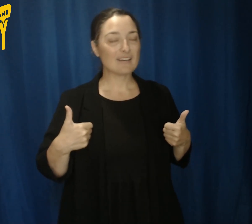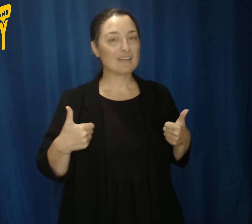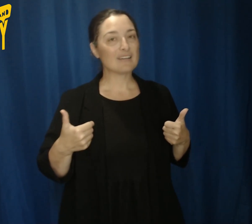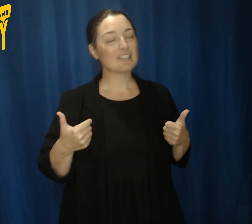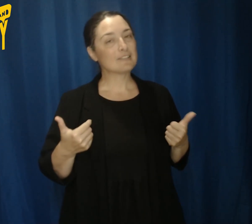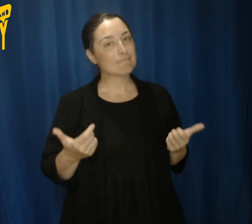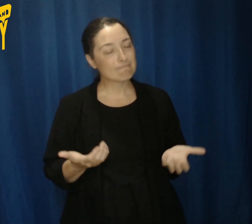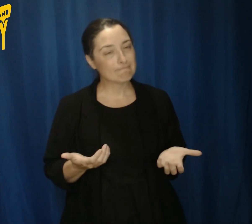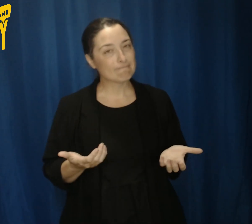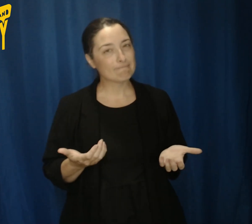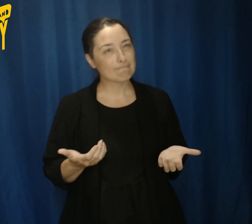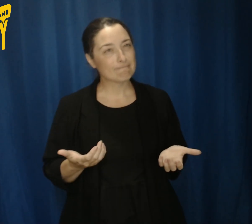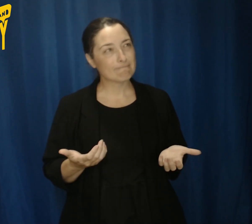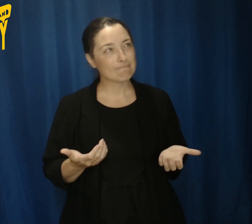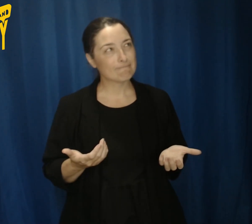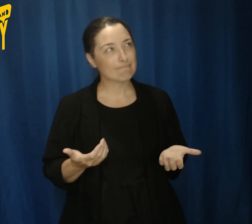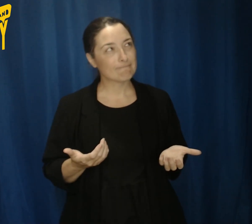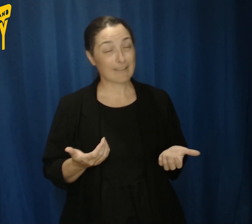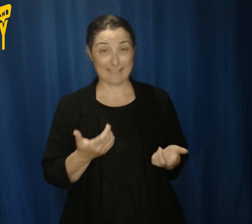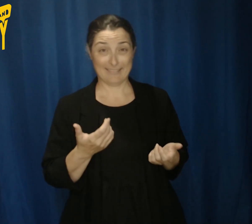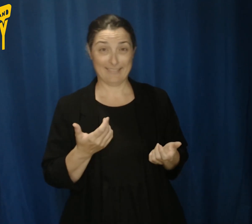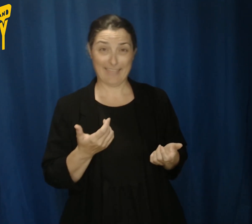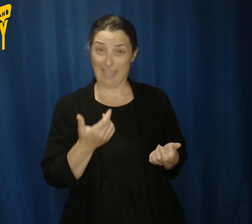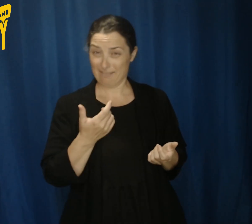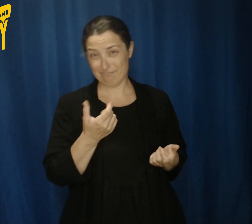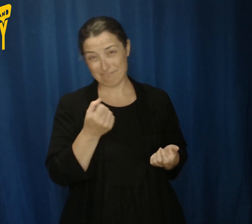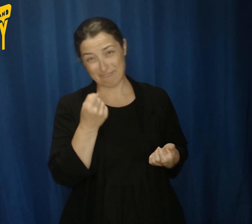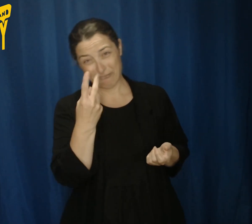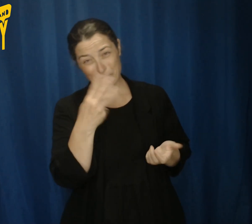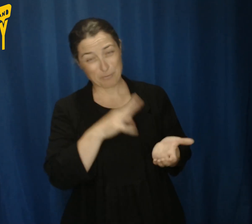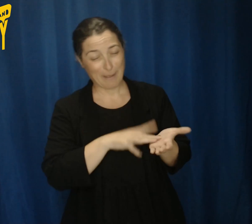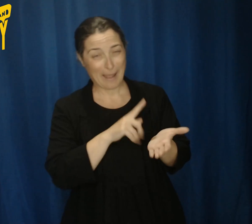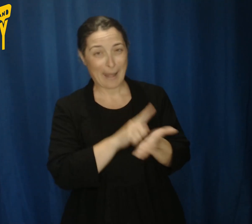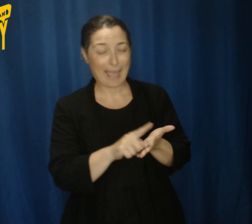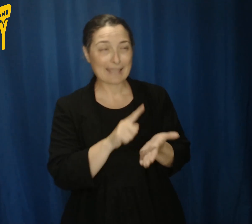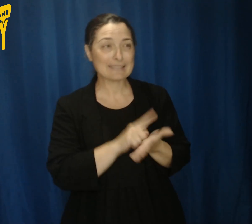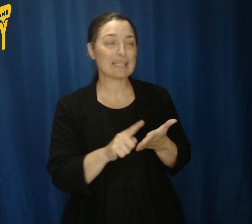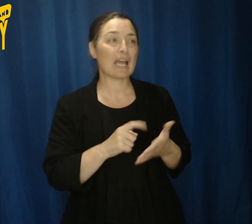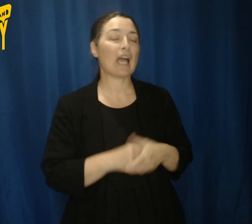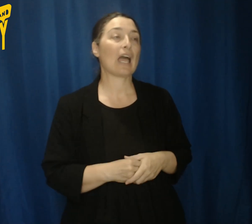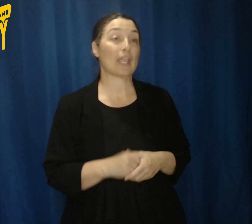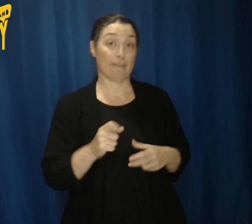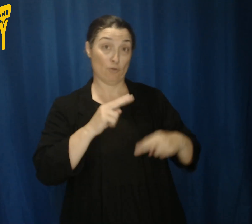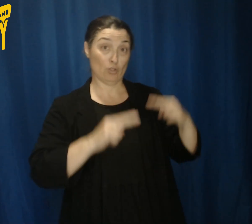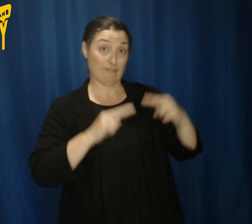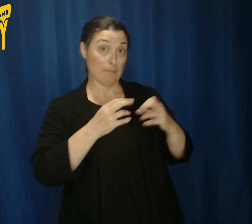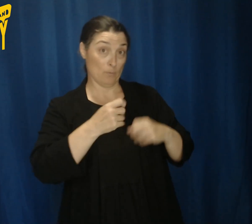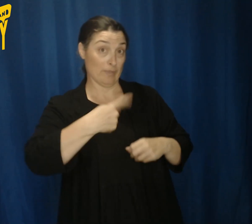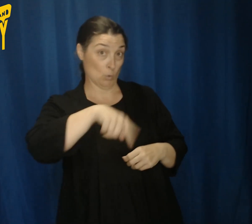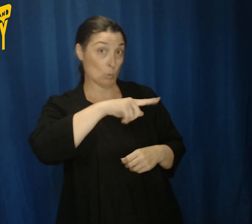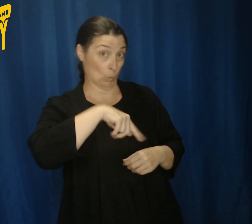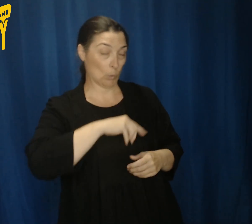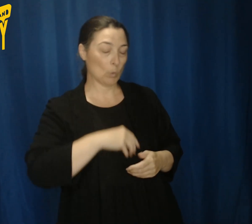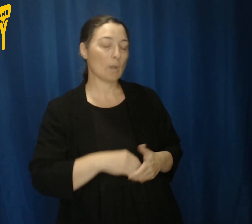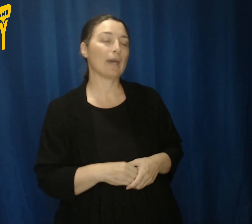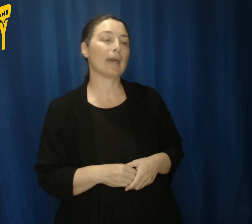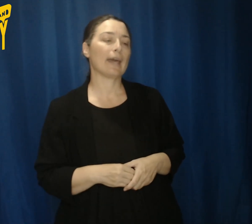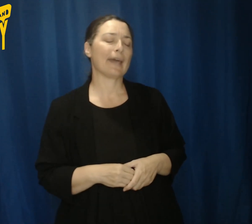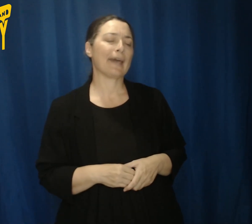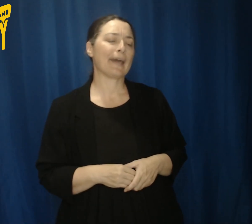And then a couple of months go by and doing the first development with you guys. And I sit back and